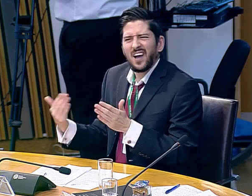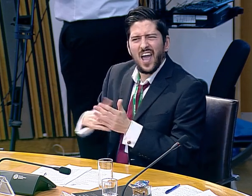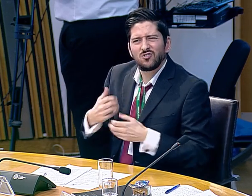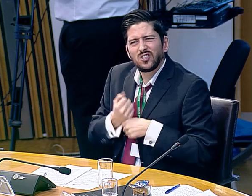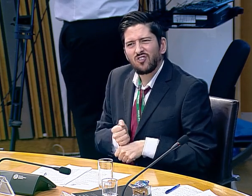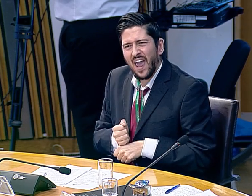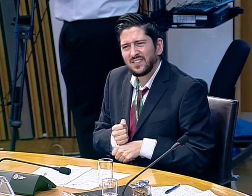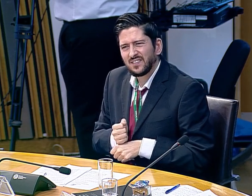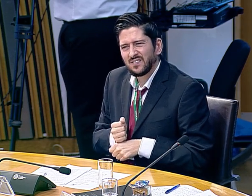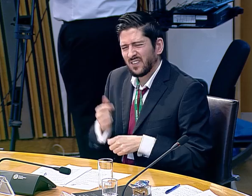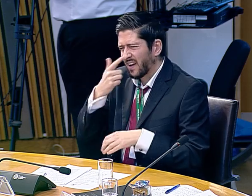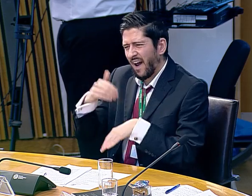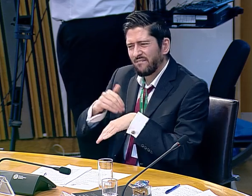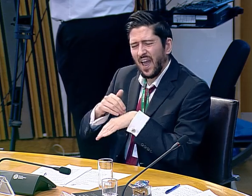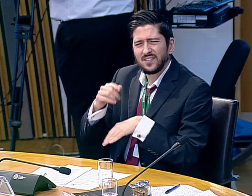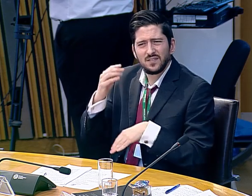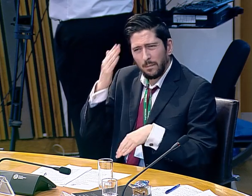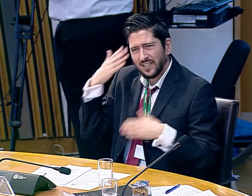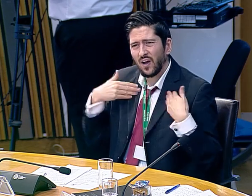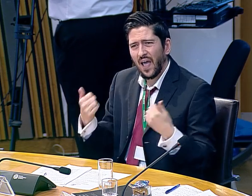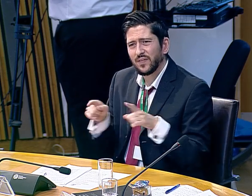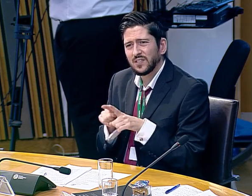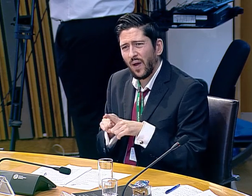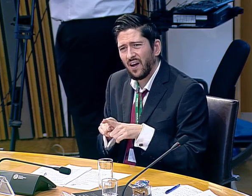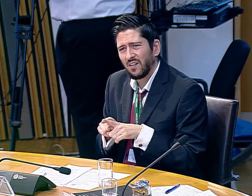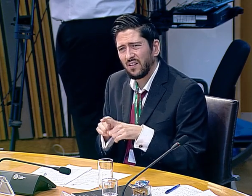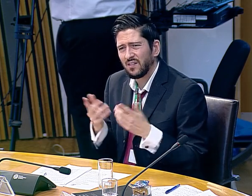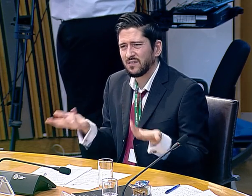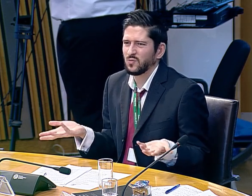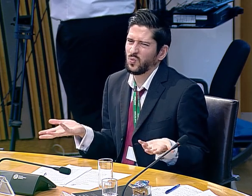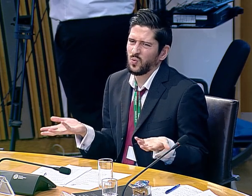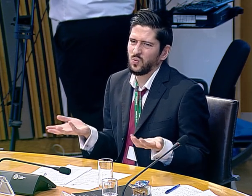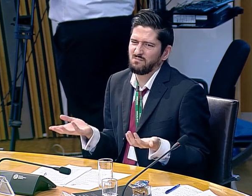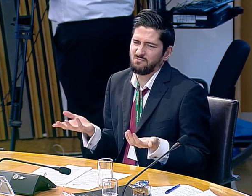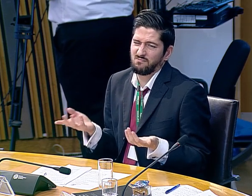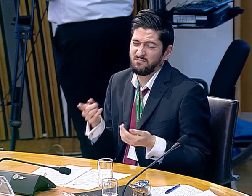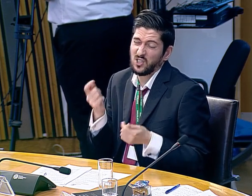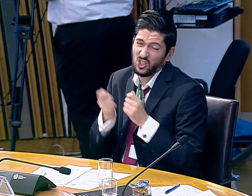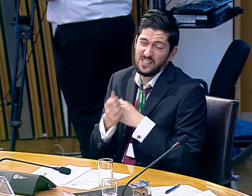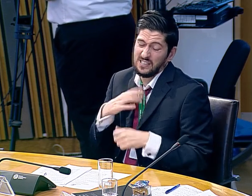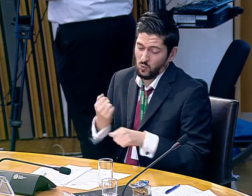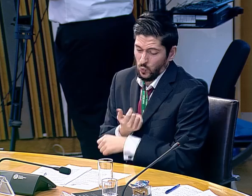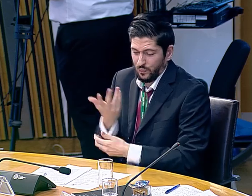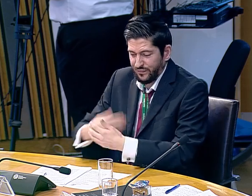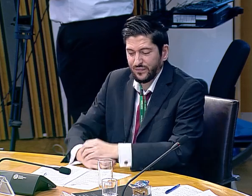not have. It adds greatly to the stress that deaf students have